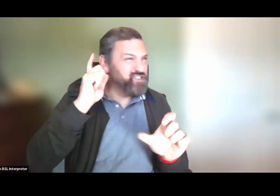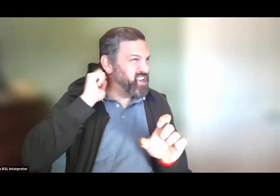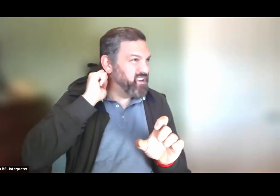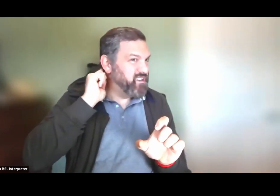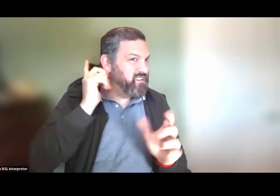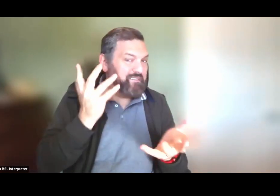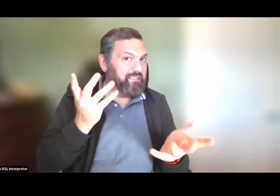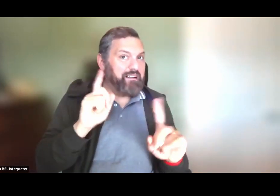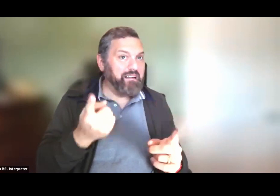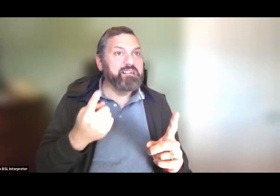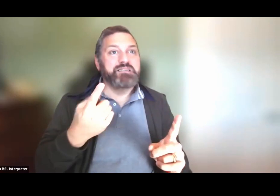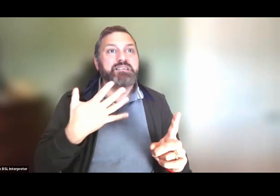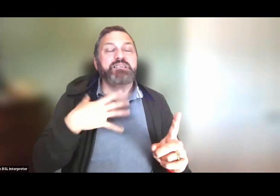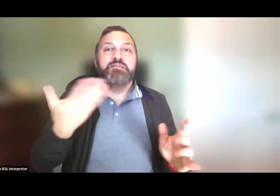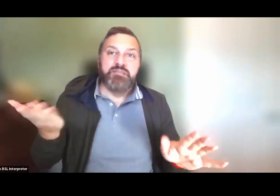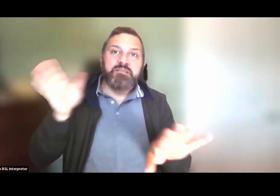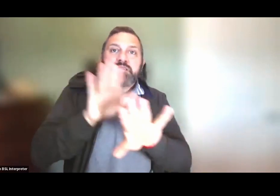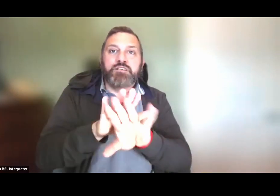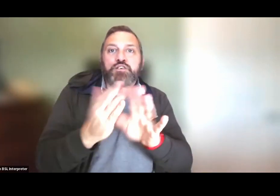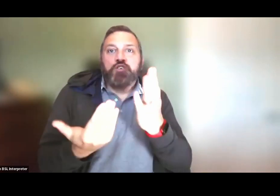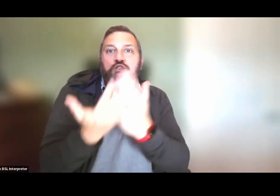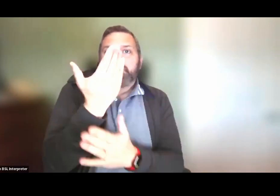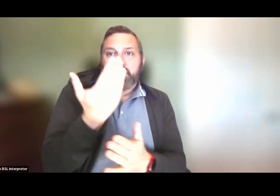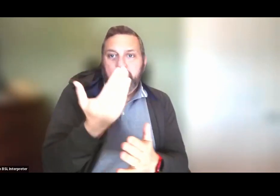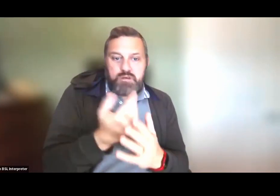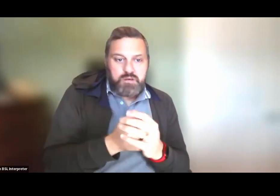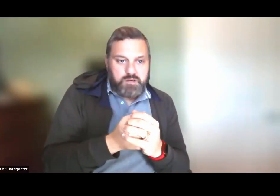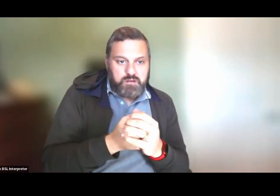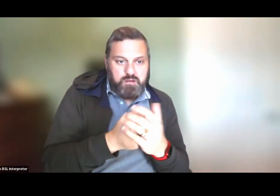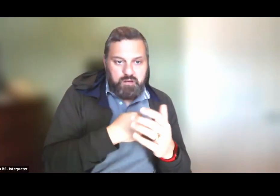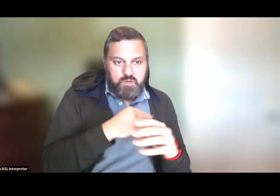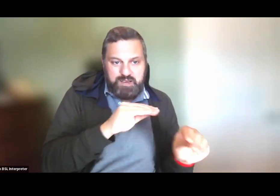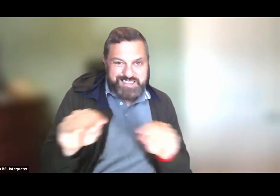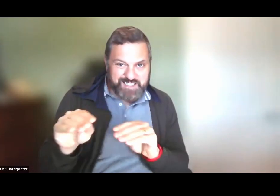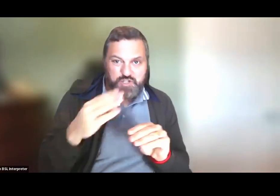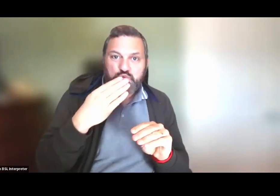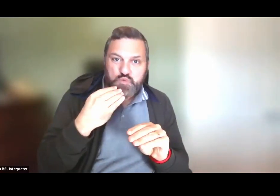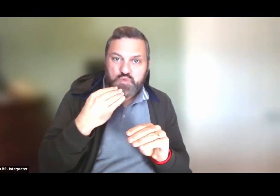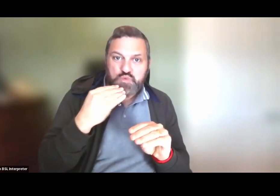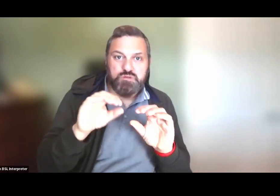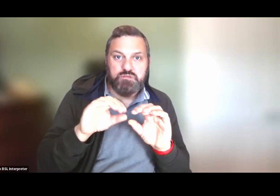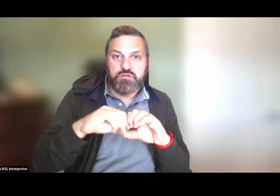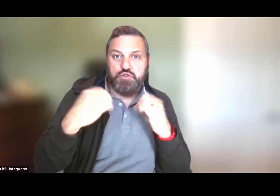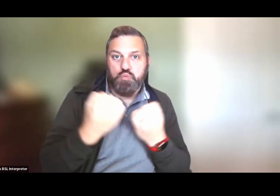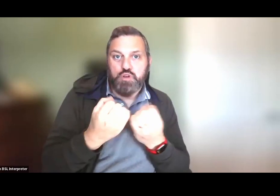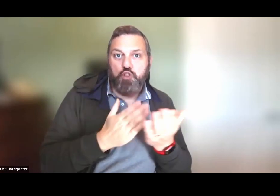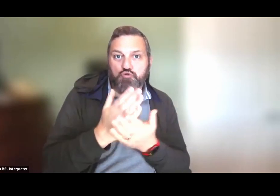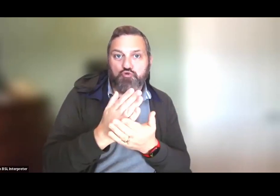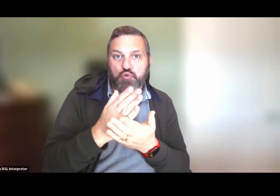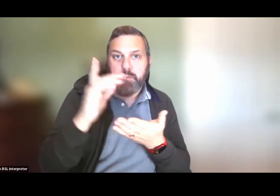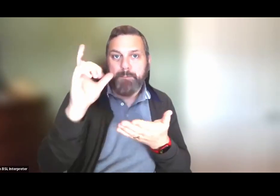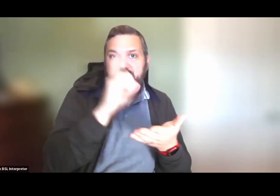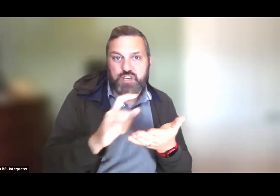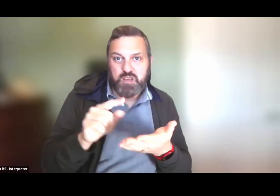them with new ones. And that's why I ended up telling the story of Doughnut Economics in pictures. But to go into that question